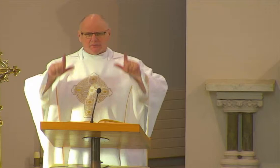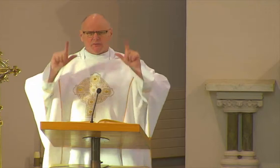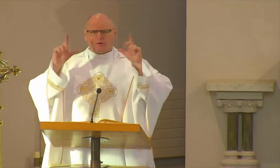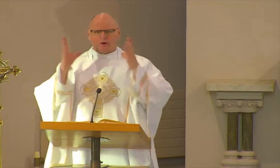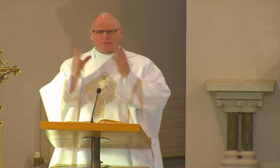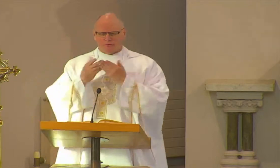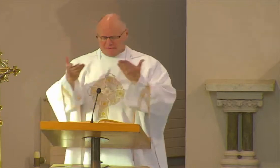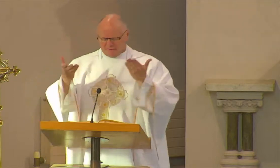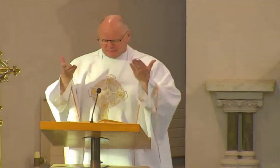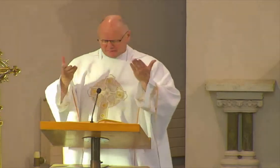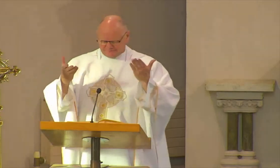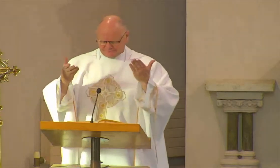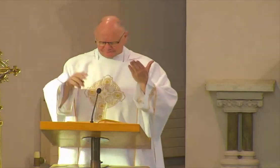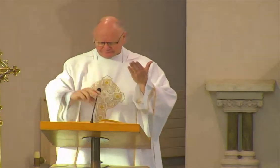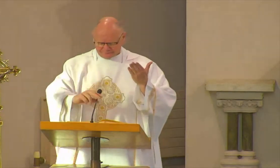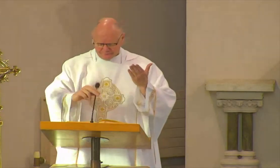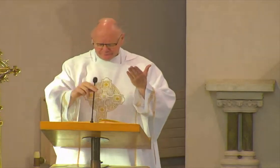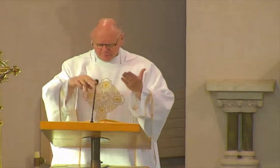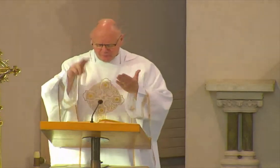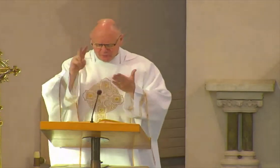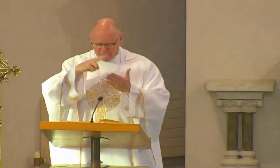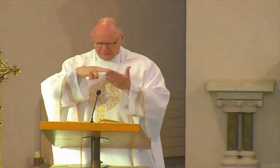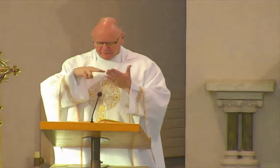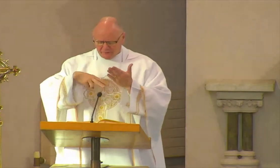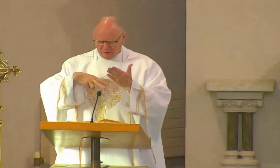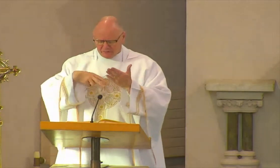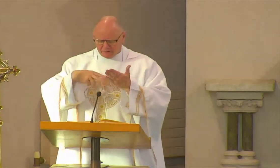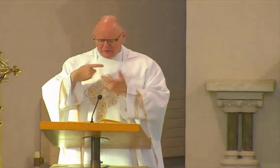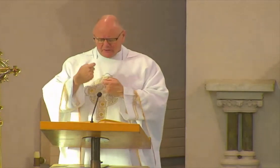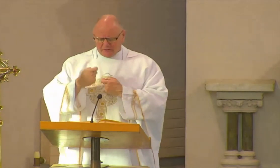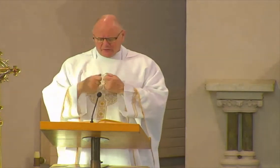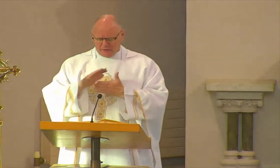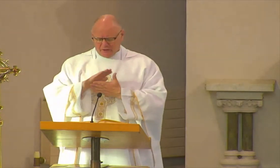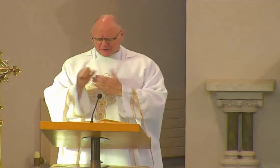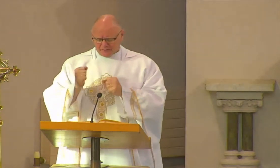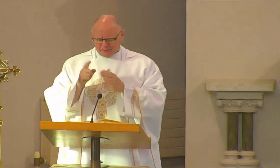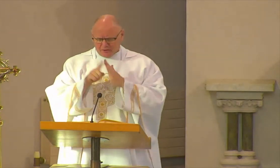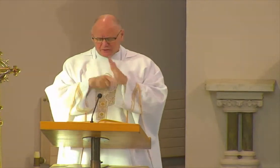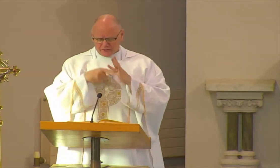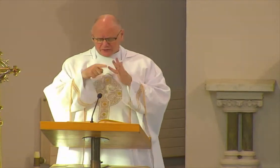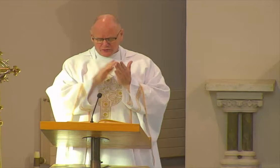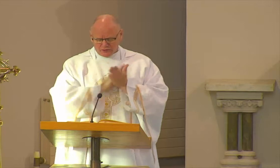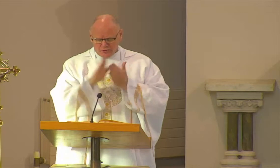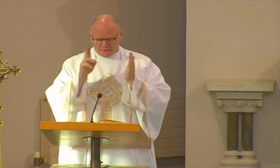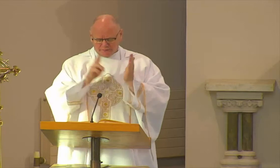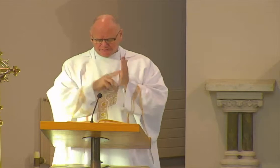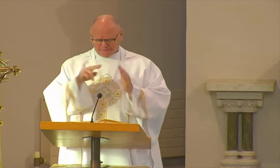The Lord be with you. Reading from the Holy Gospel according to John.